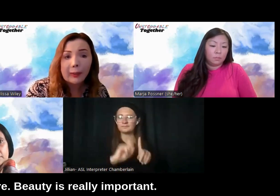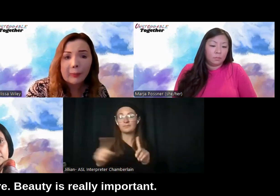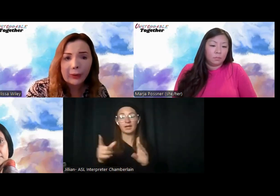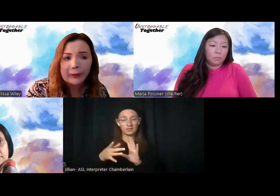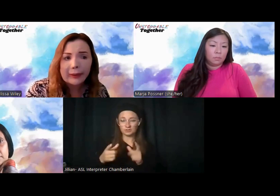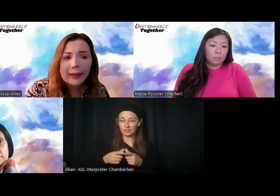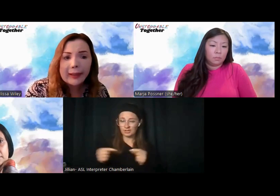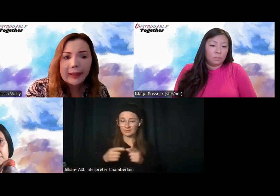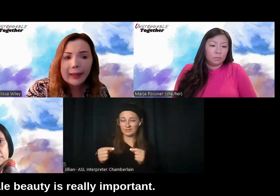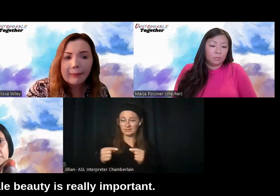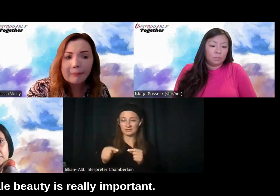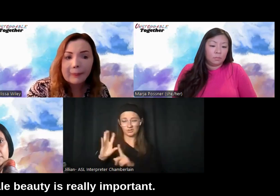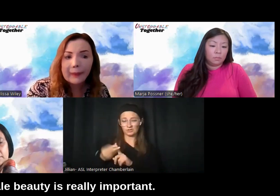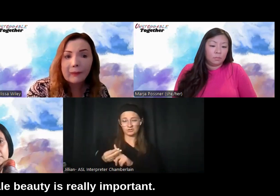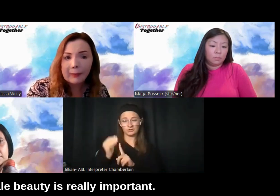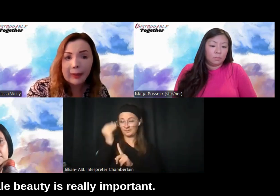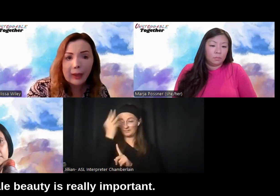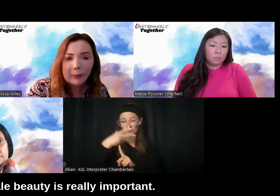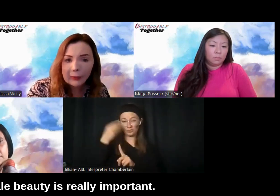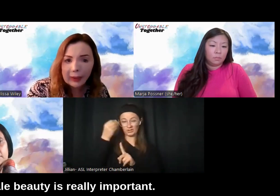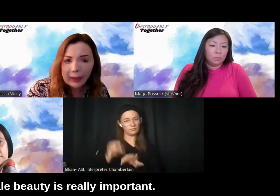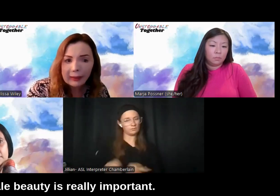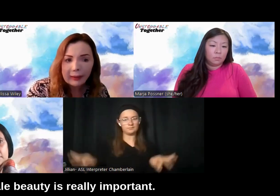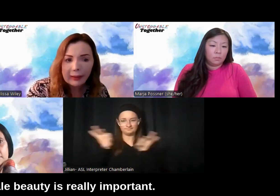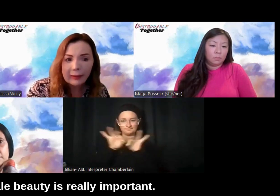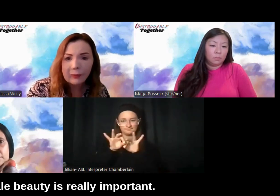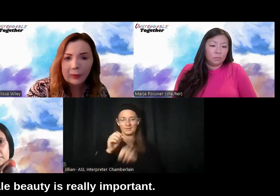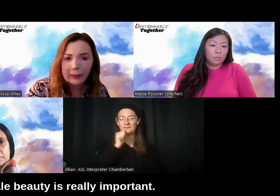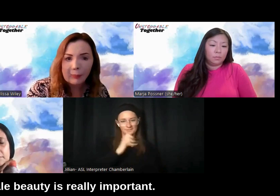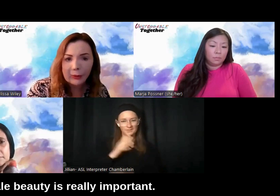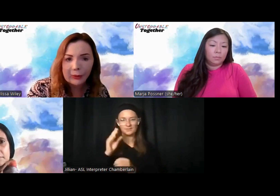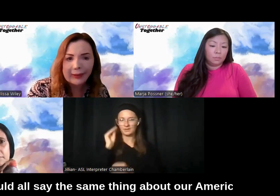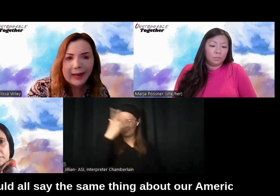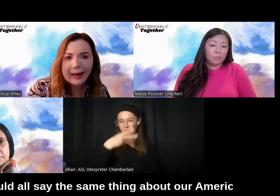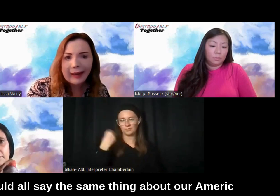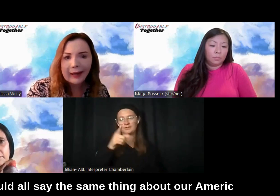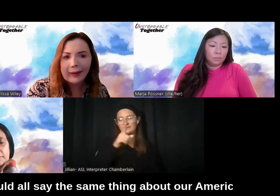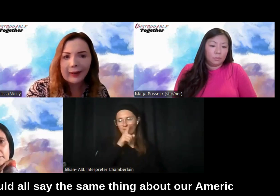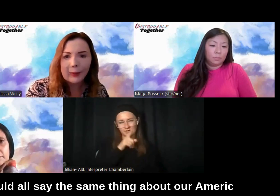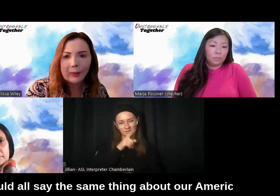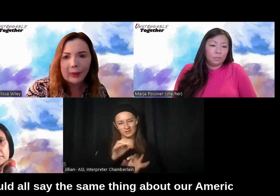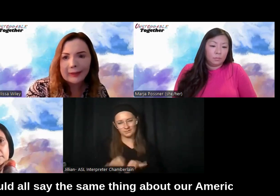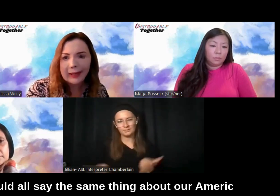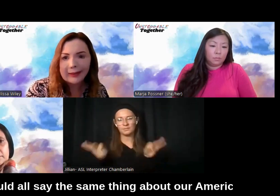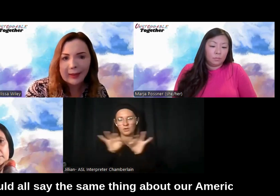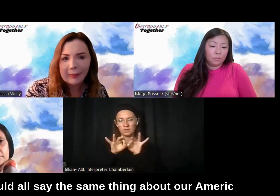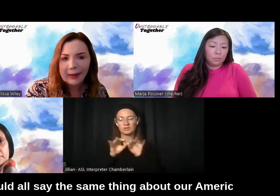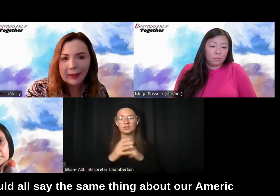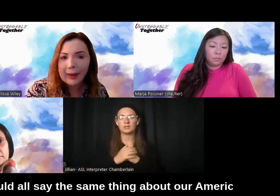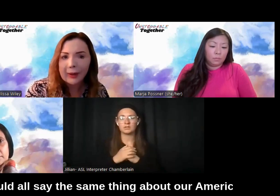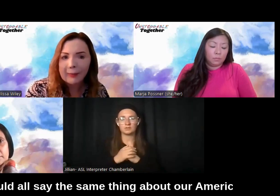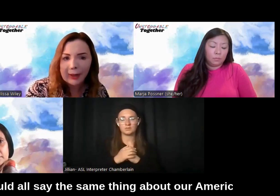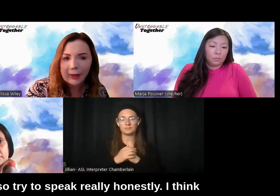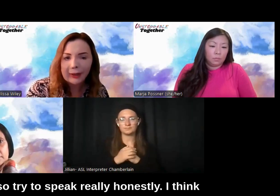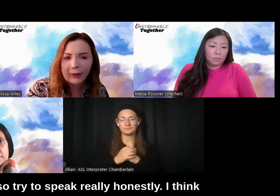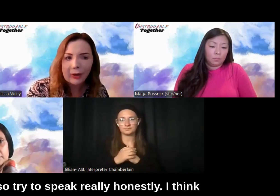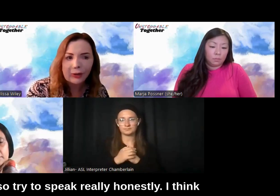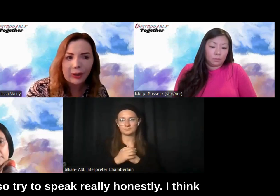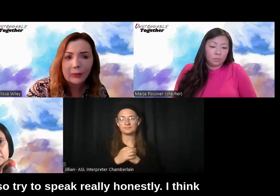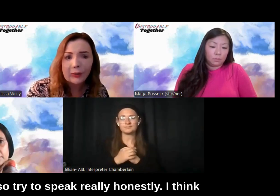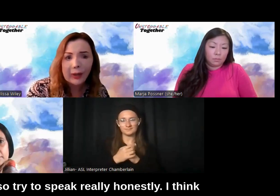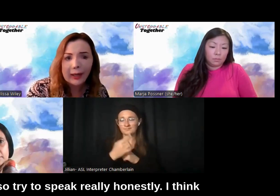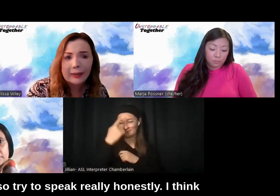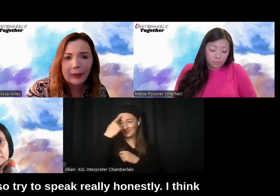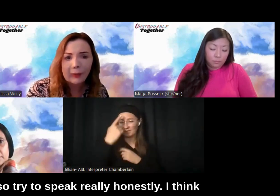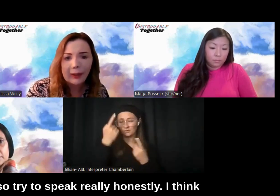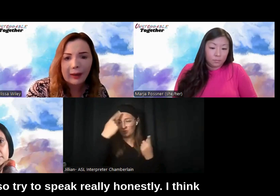is really important. Female beauty is really important. And I think we would all say the same thing about our American culture.